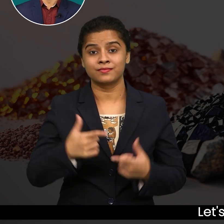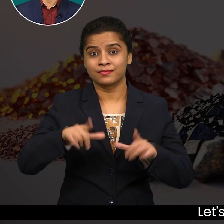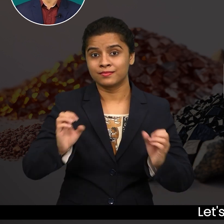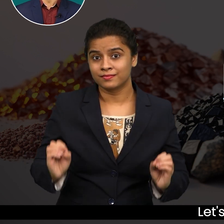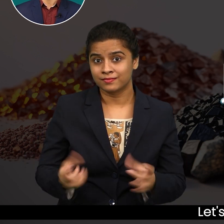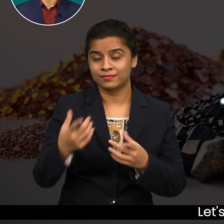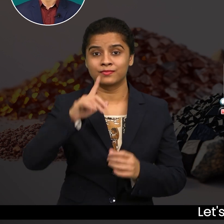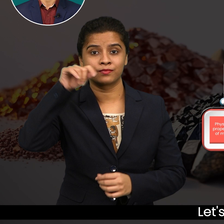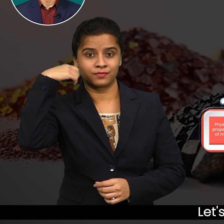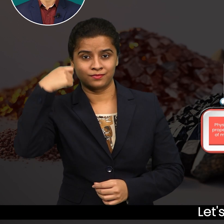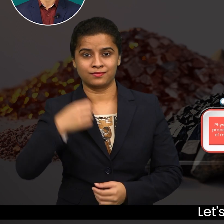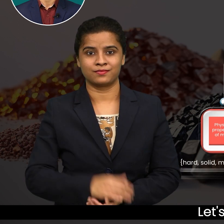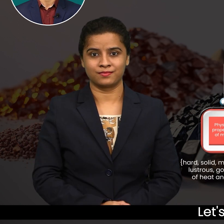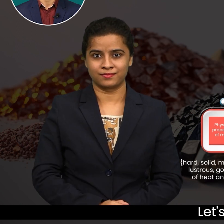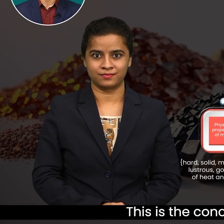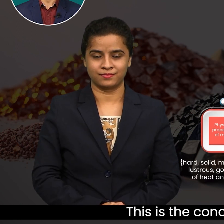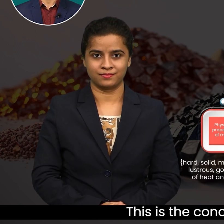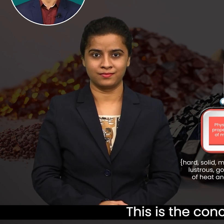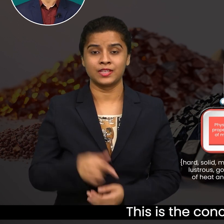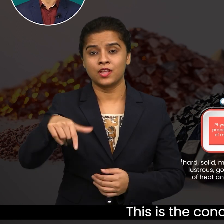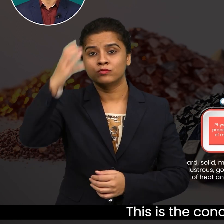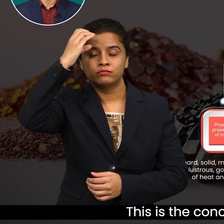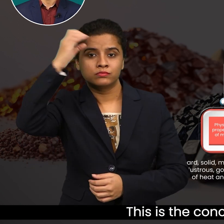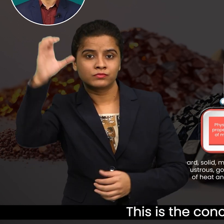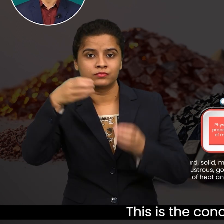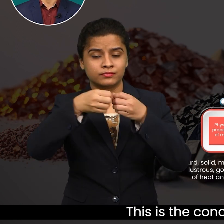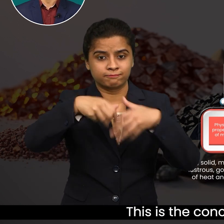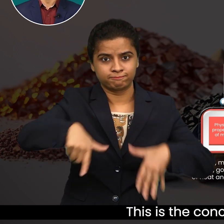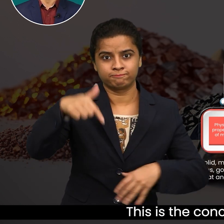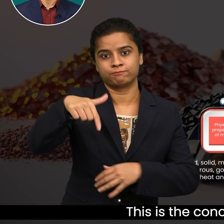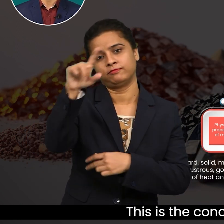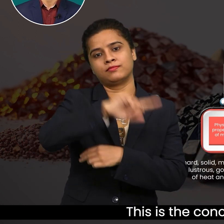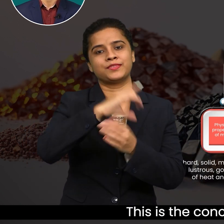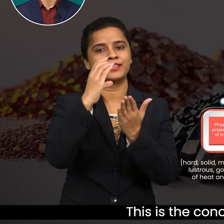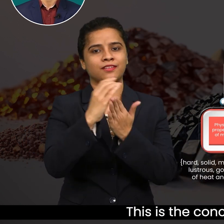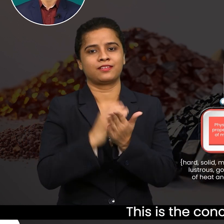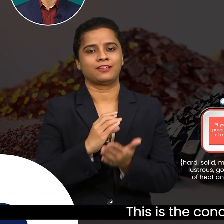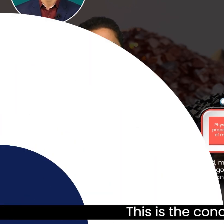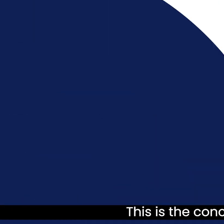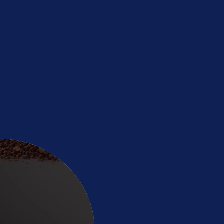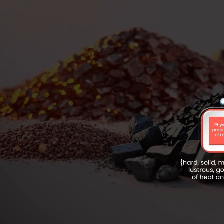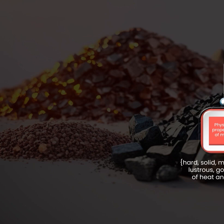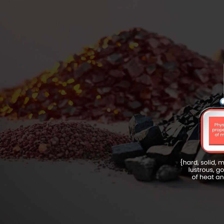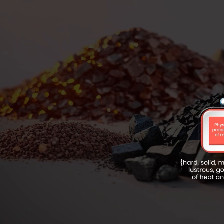Let's start the video. This is the concept map of today's lesson.